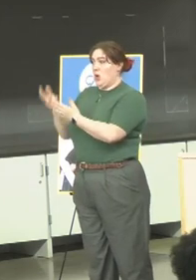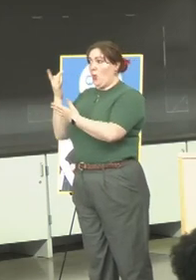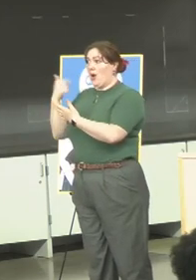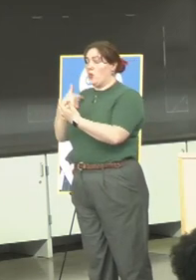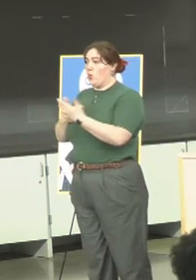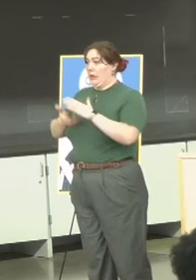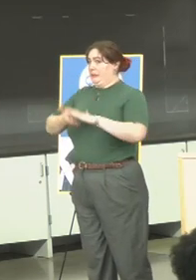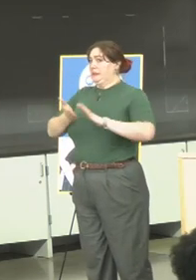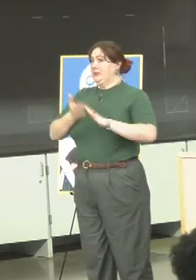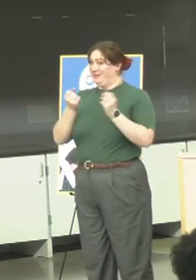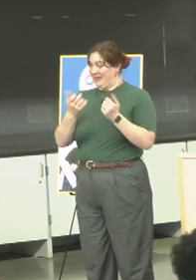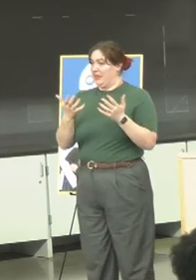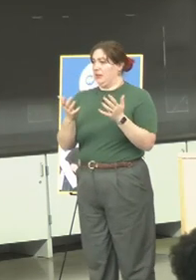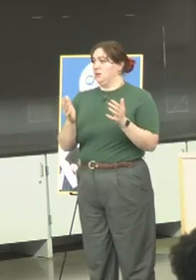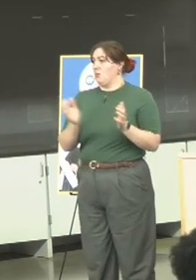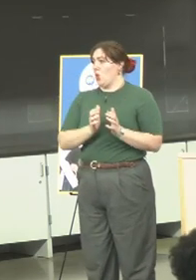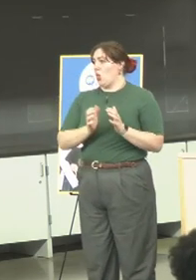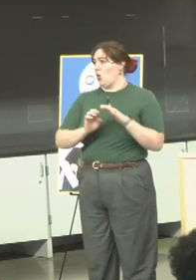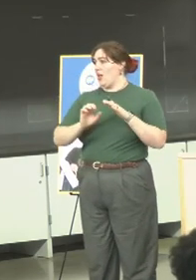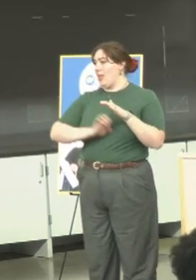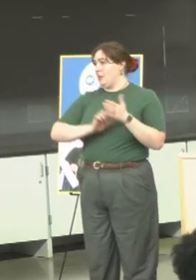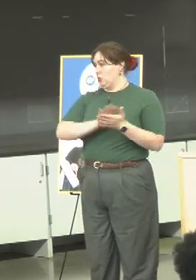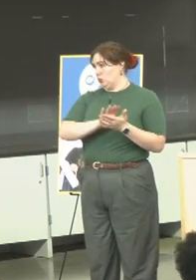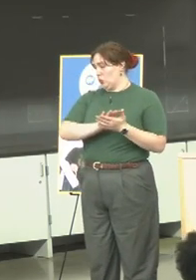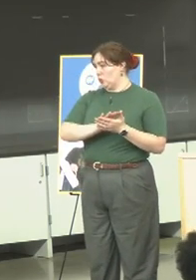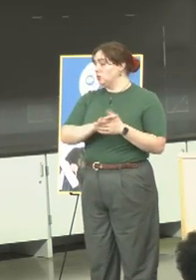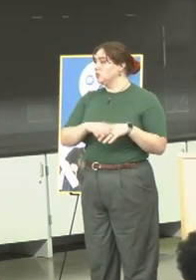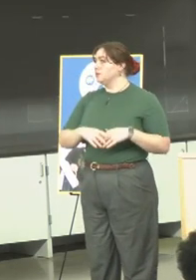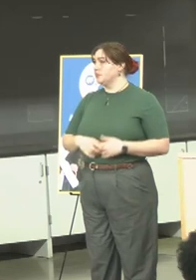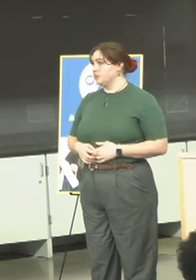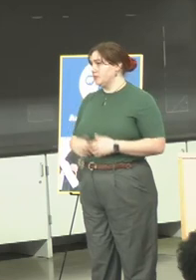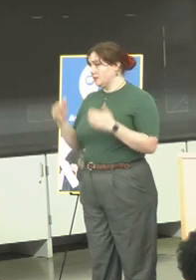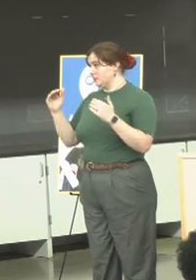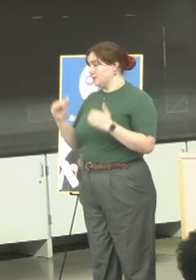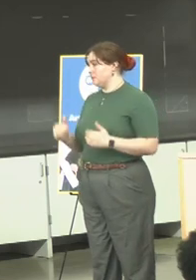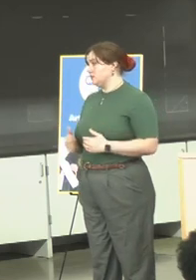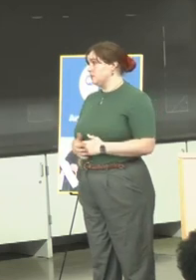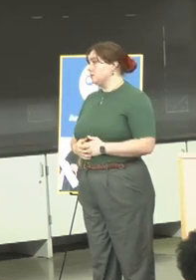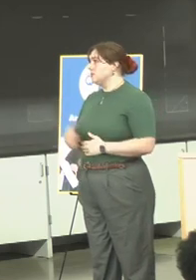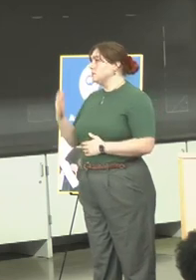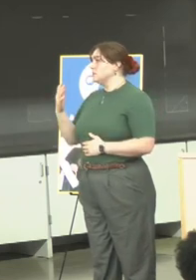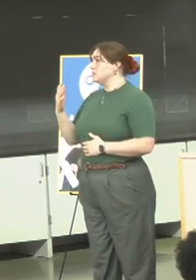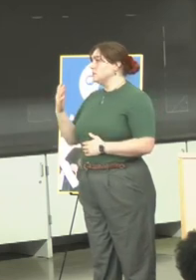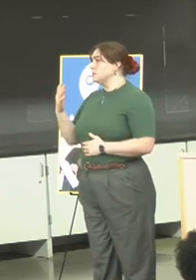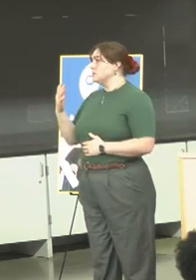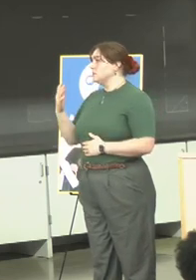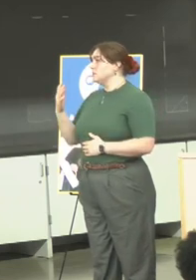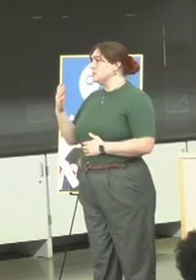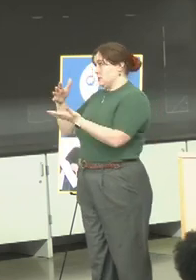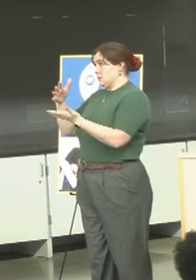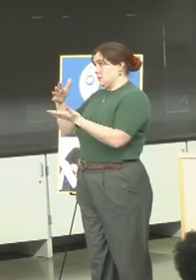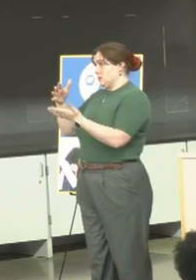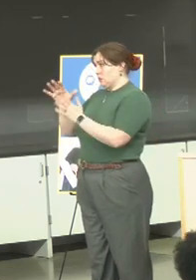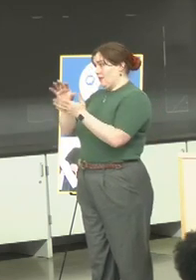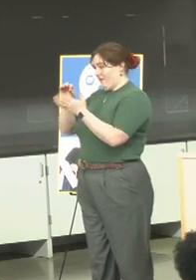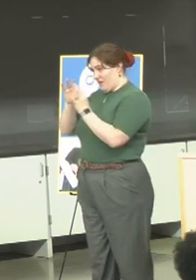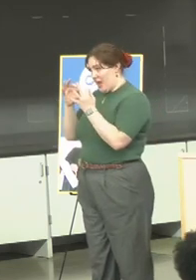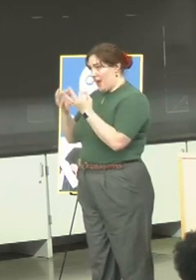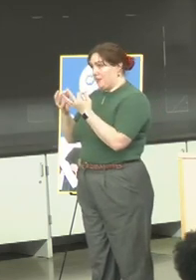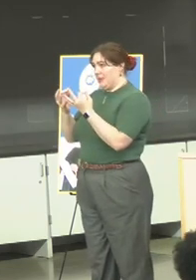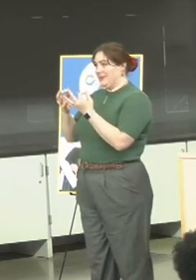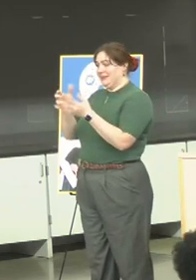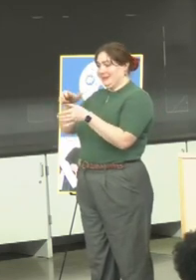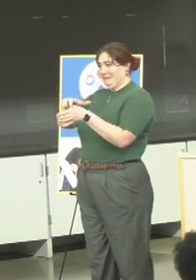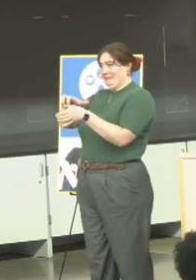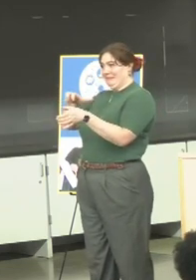smaller elementaries. How will you address the loss of funding due to families unenrolling to private or charter elementaries that are